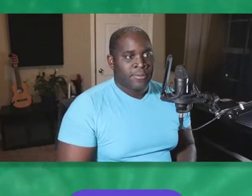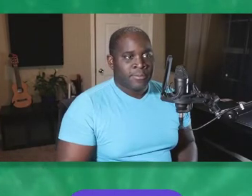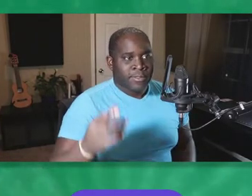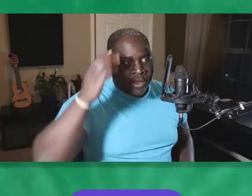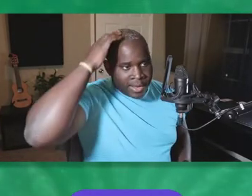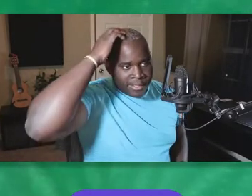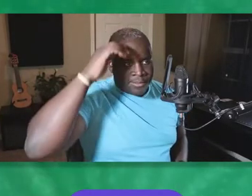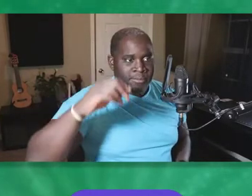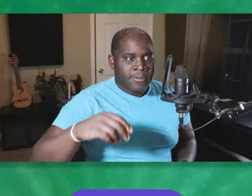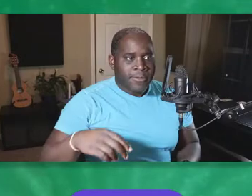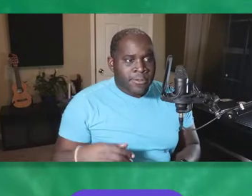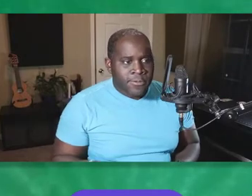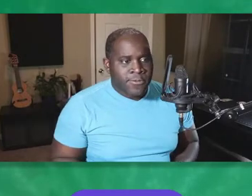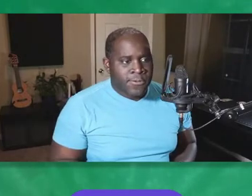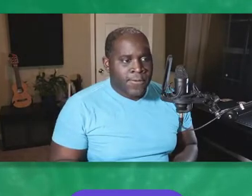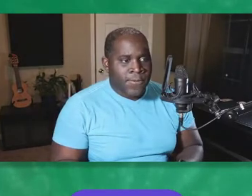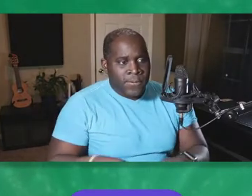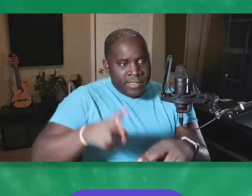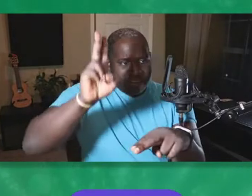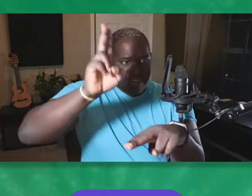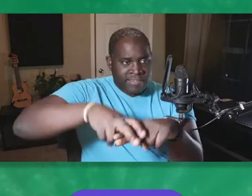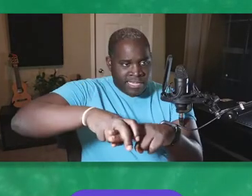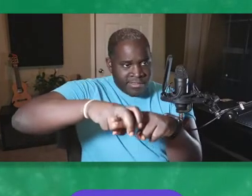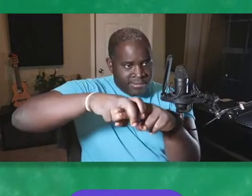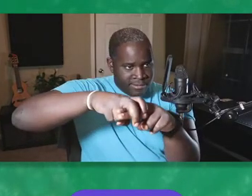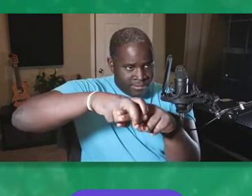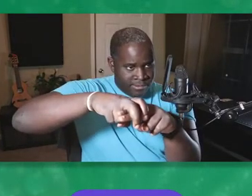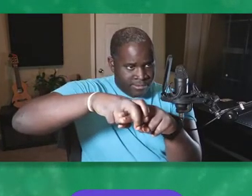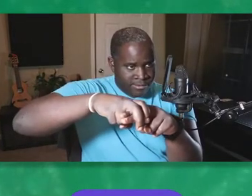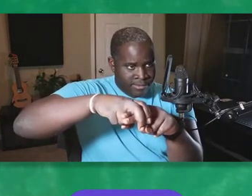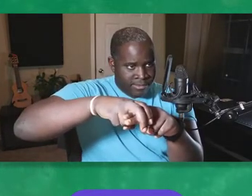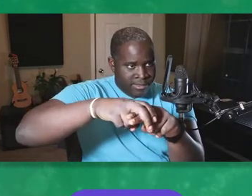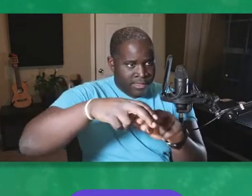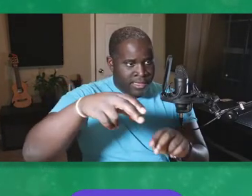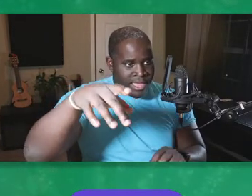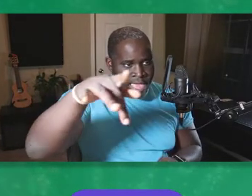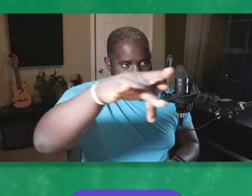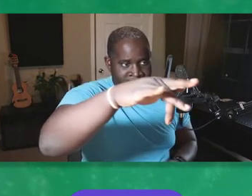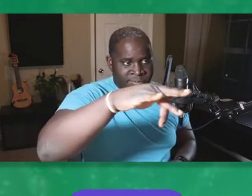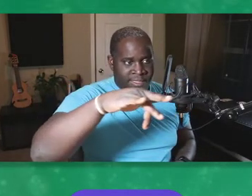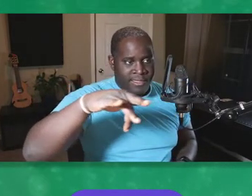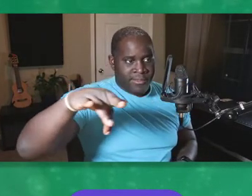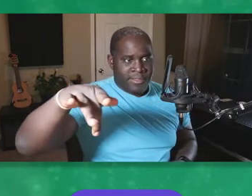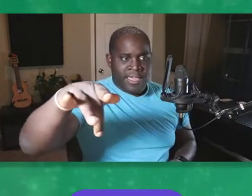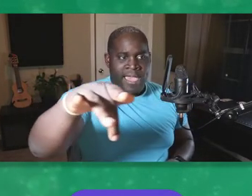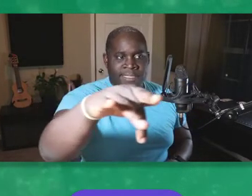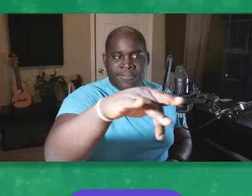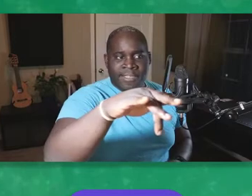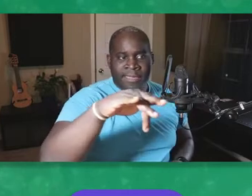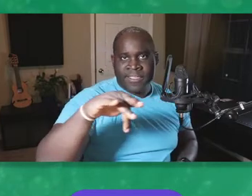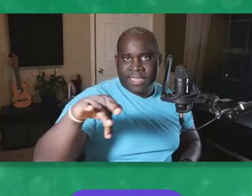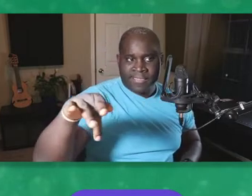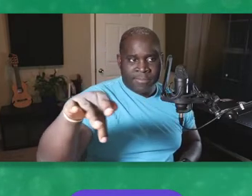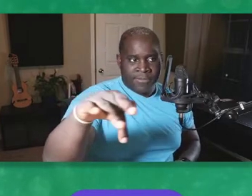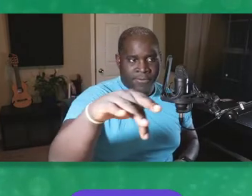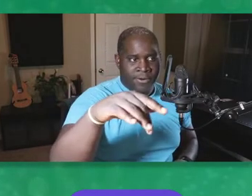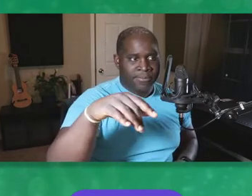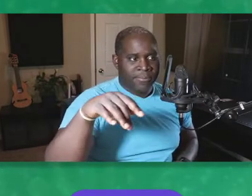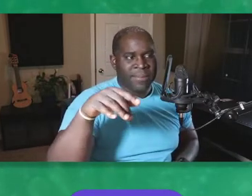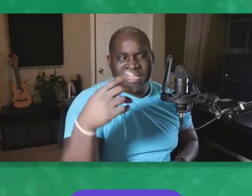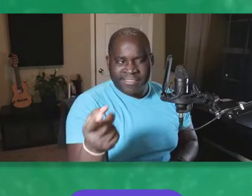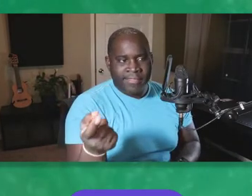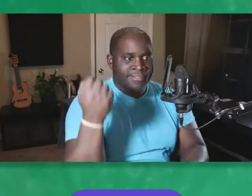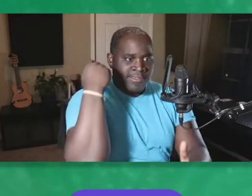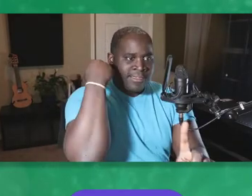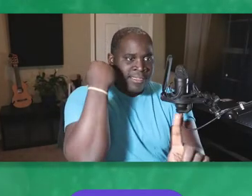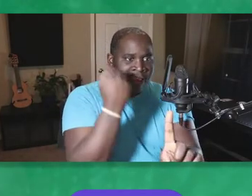Immediately. All right. So, seat, empty. I've never seen empty like that before.